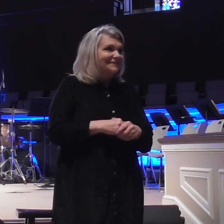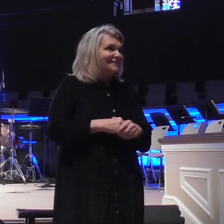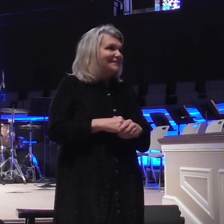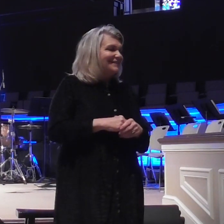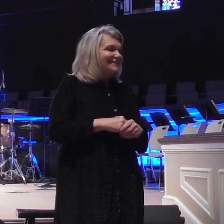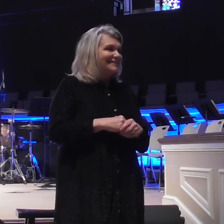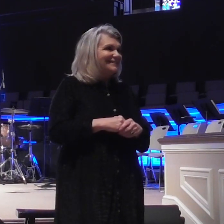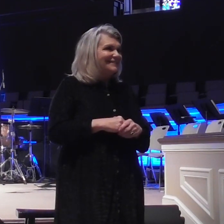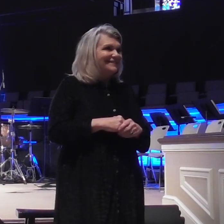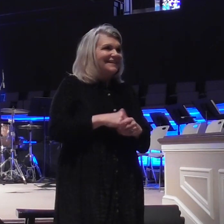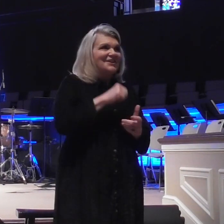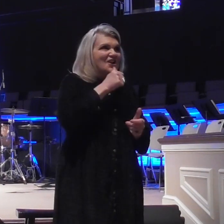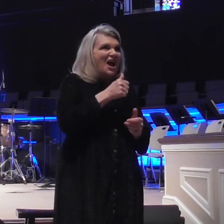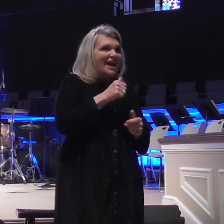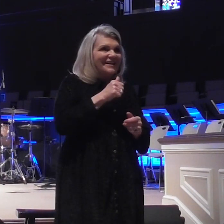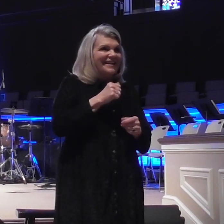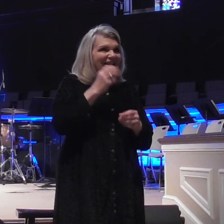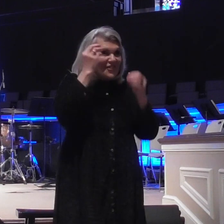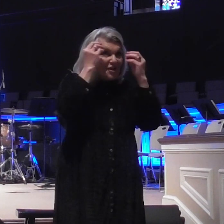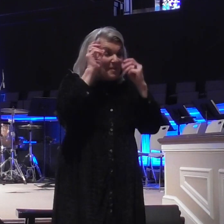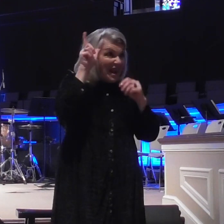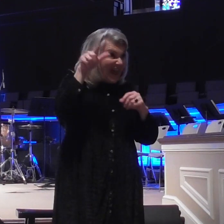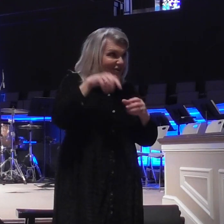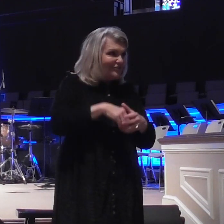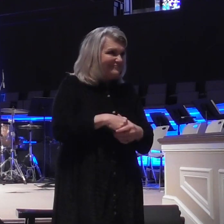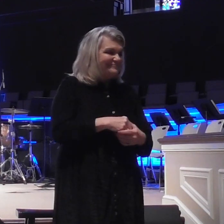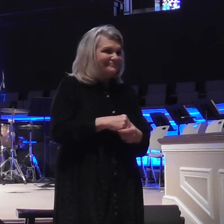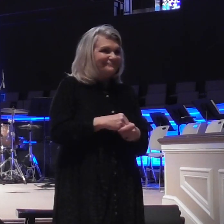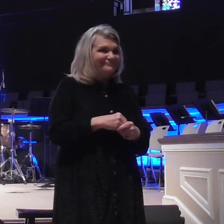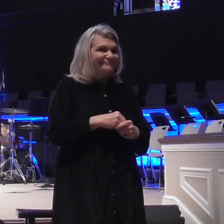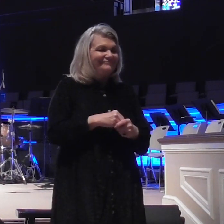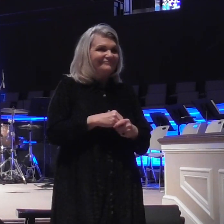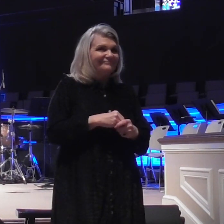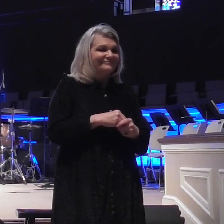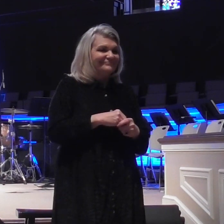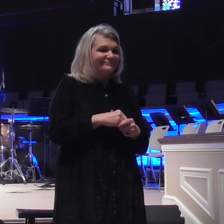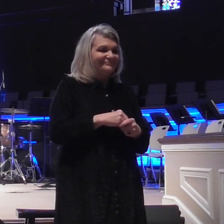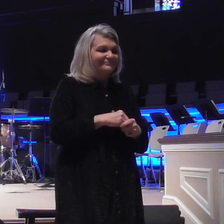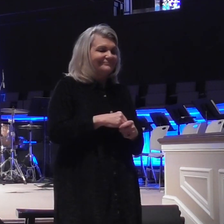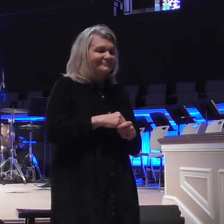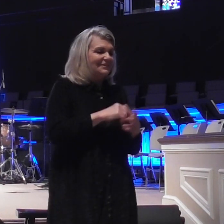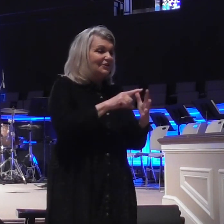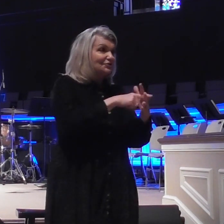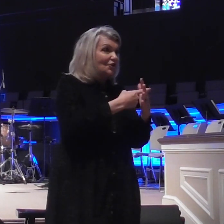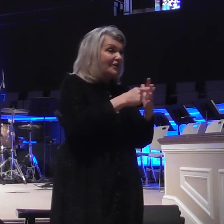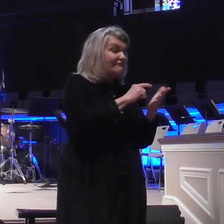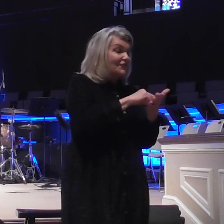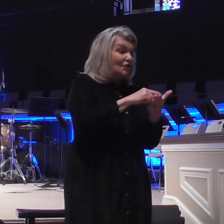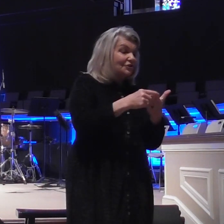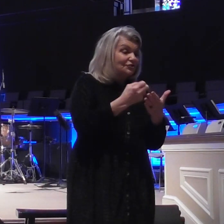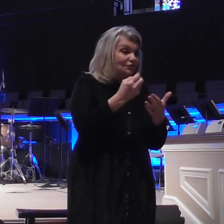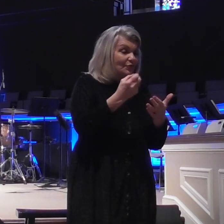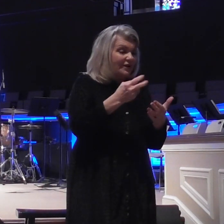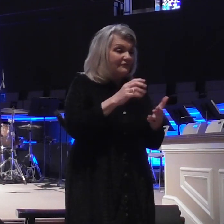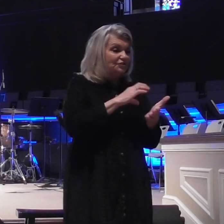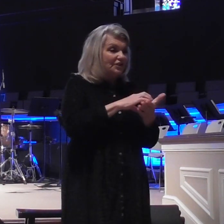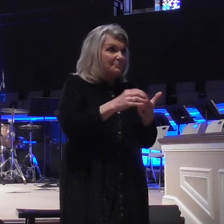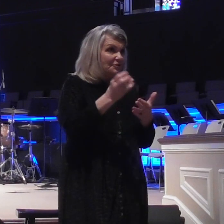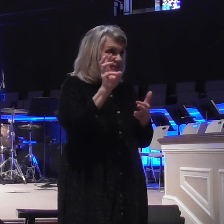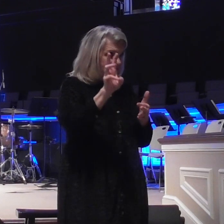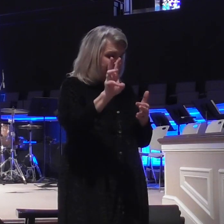about later as we walk together into this missional opportunity. Beginning in verse 12 of chapter